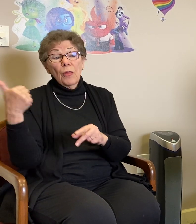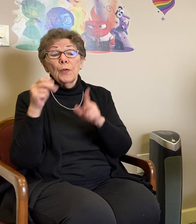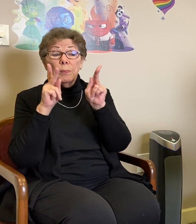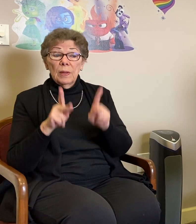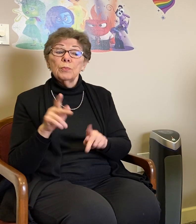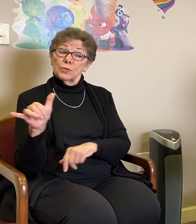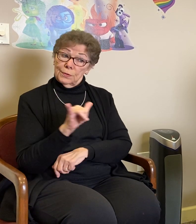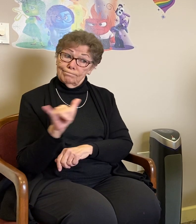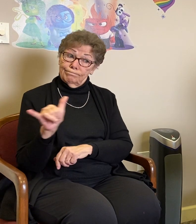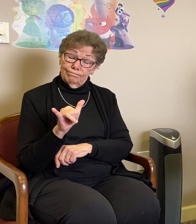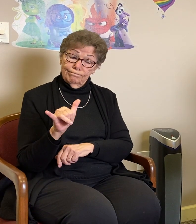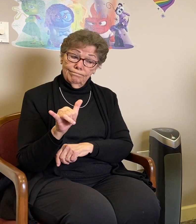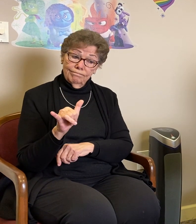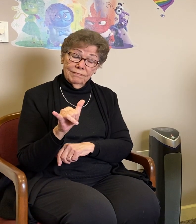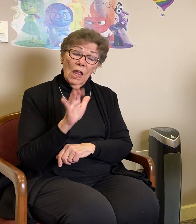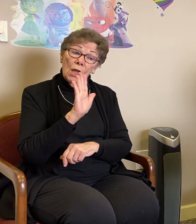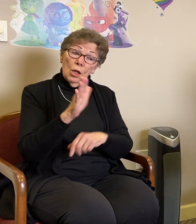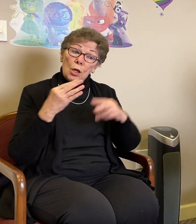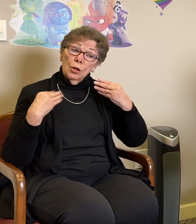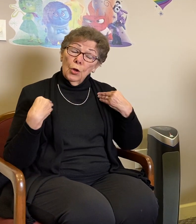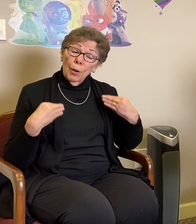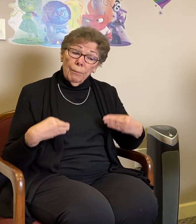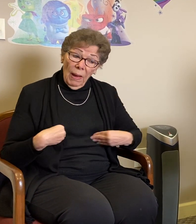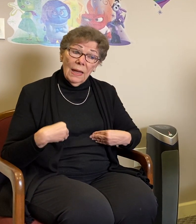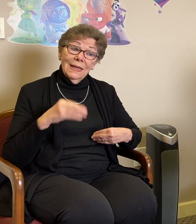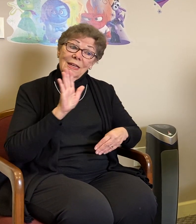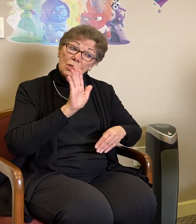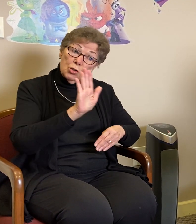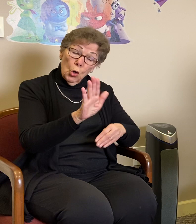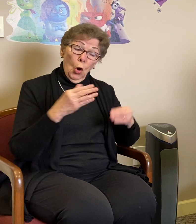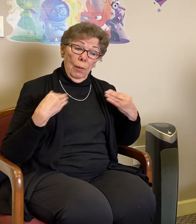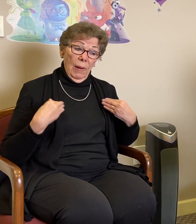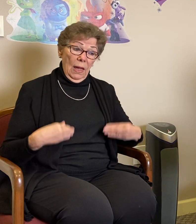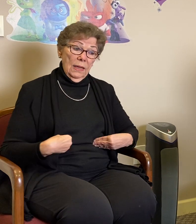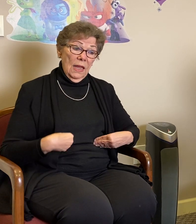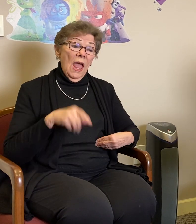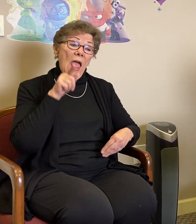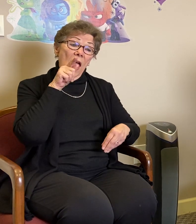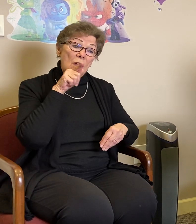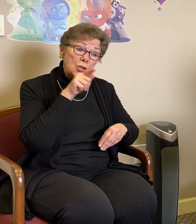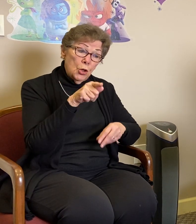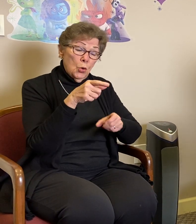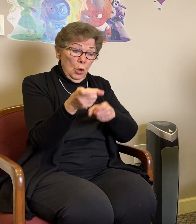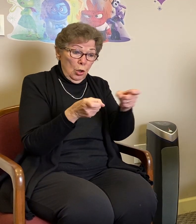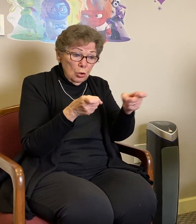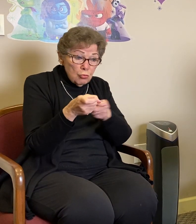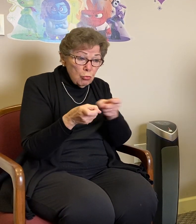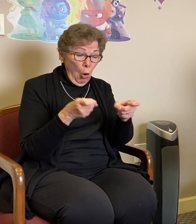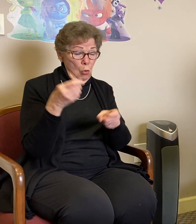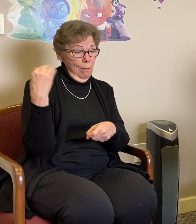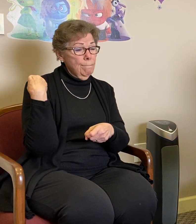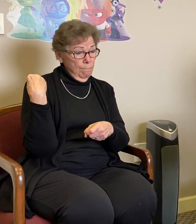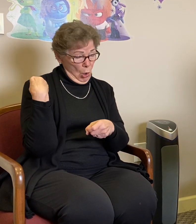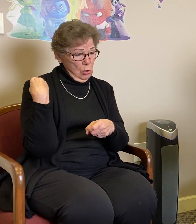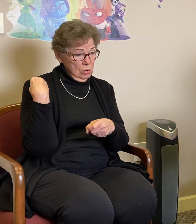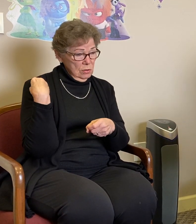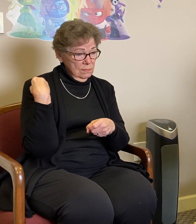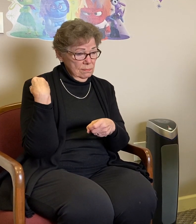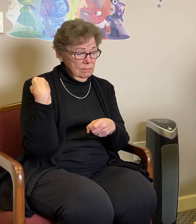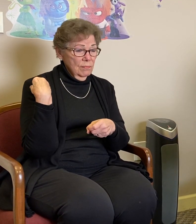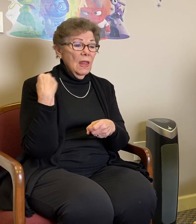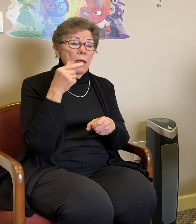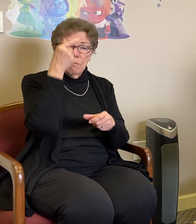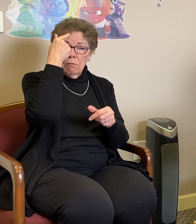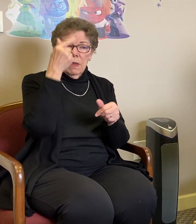boundaries. Your body is your body, and you are the boss of it. And remember, there is